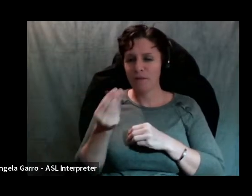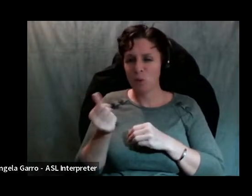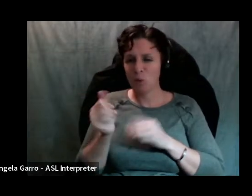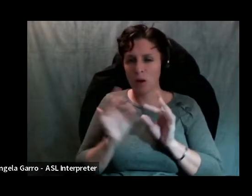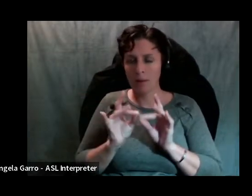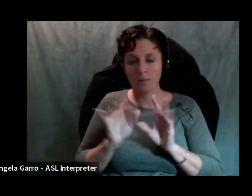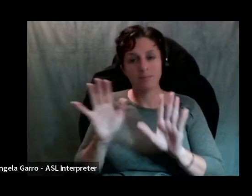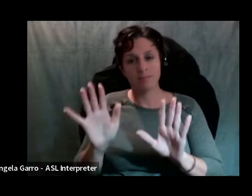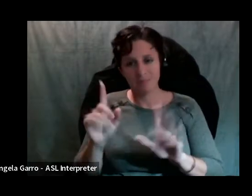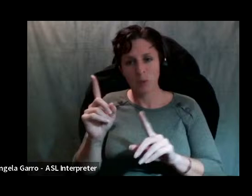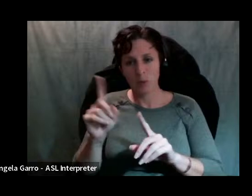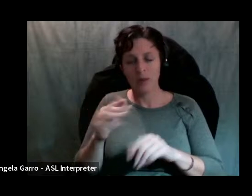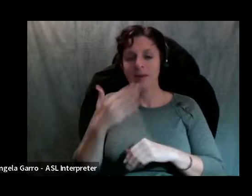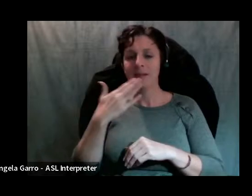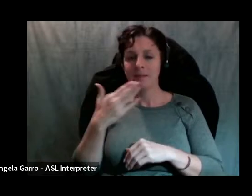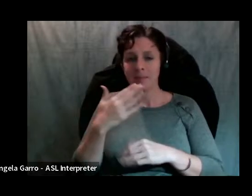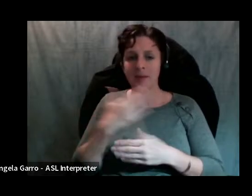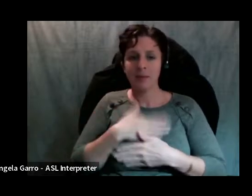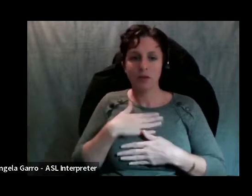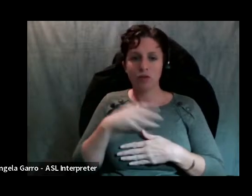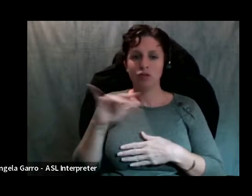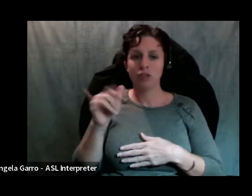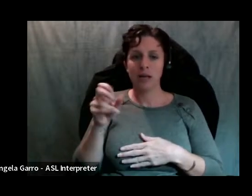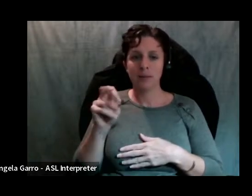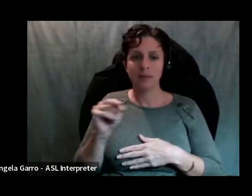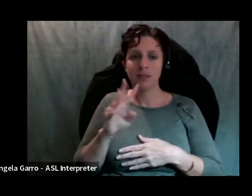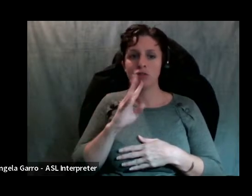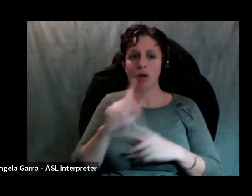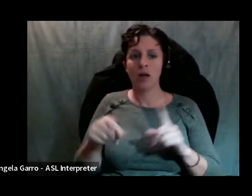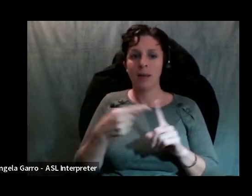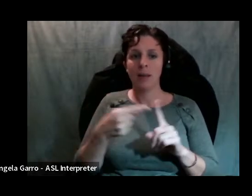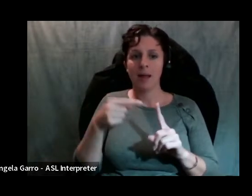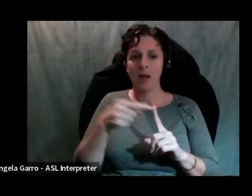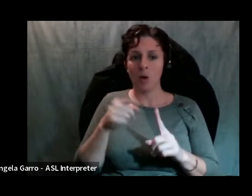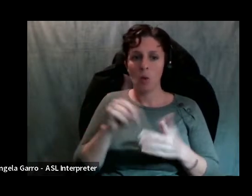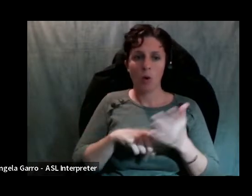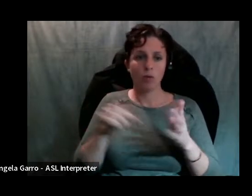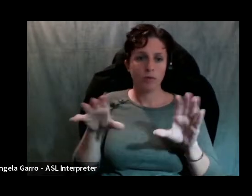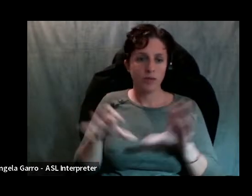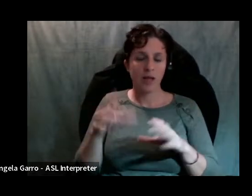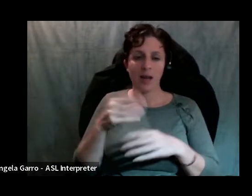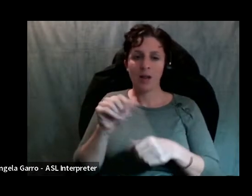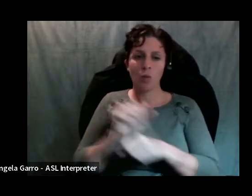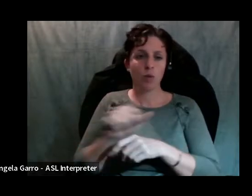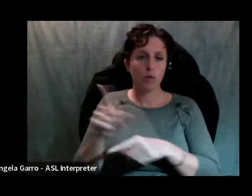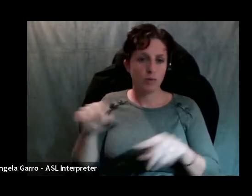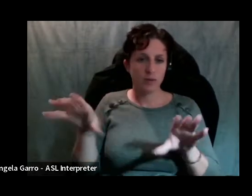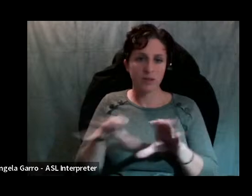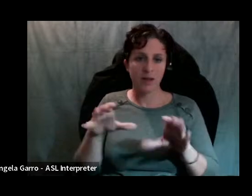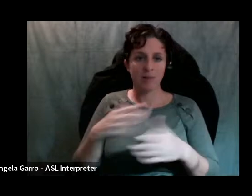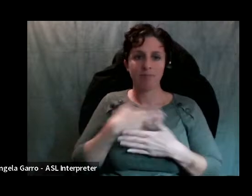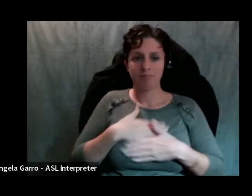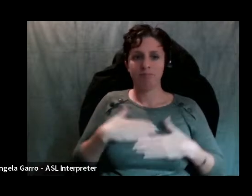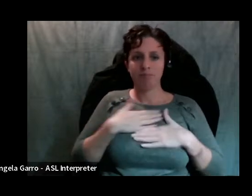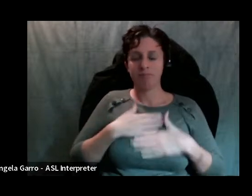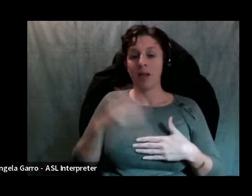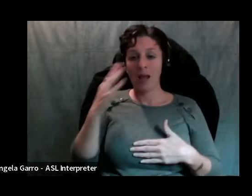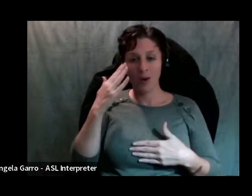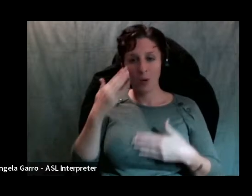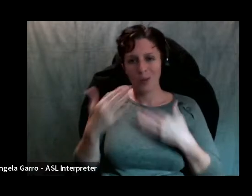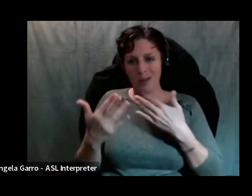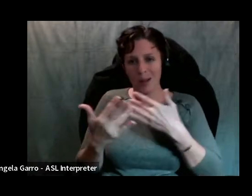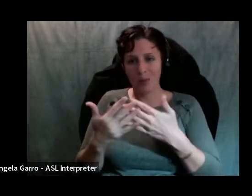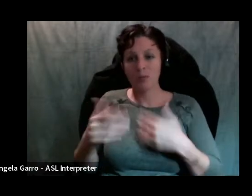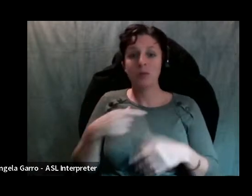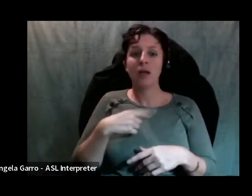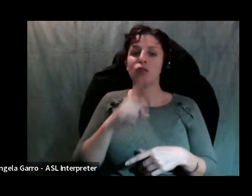I appreciate Trustee Jacobson talking about what you've done and the work that you've done, and I appreciate that. And I know we're getting close, but I